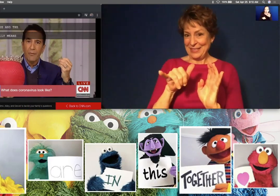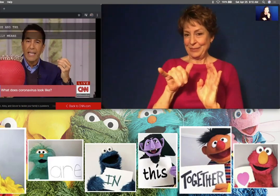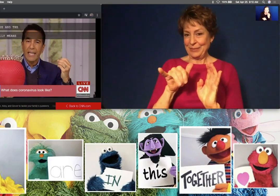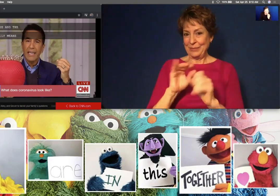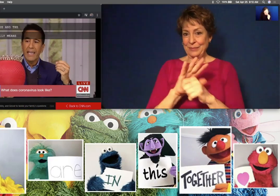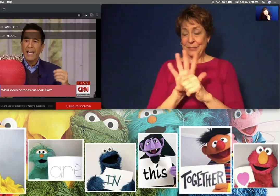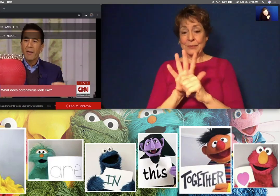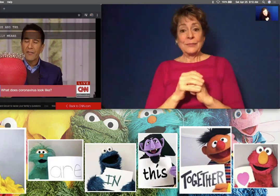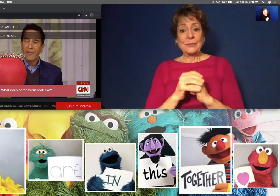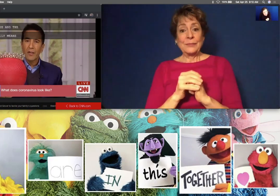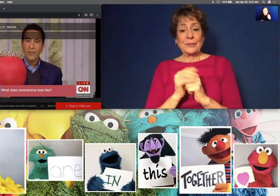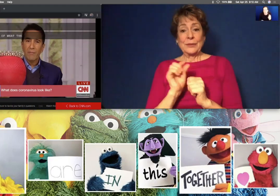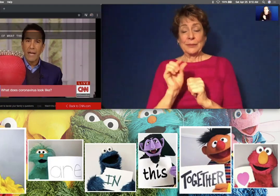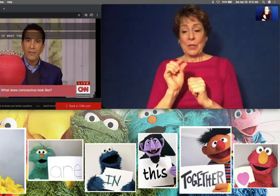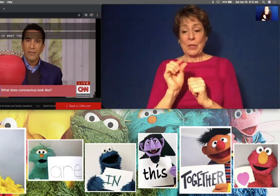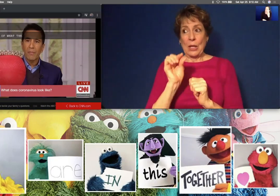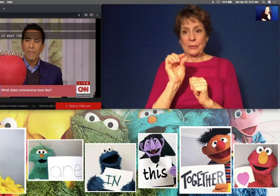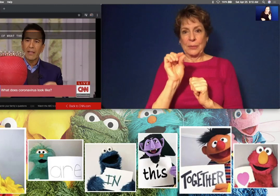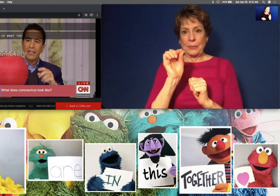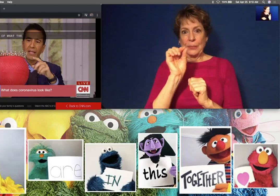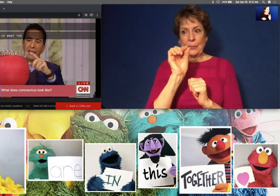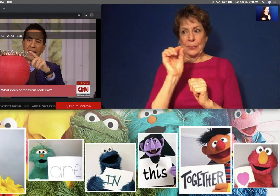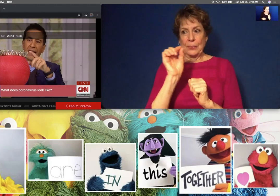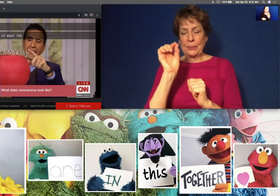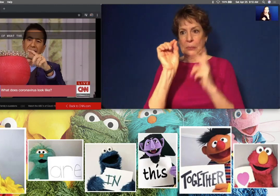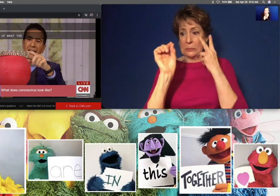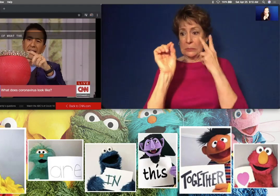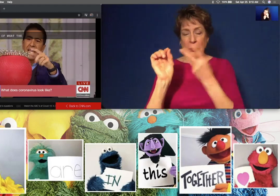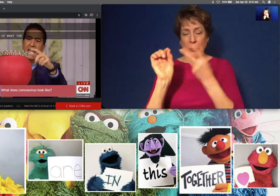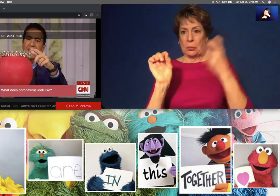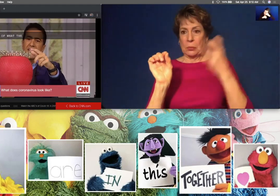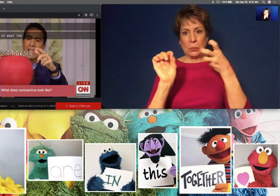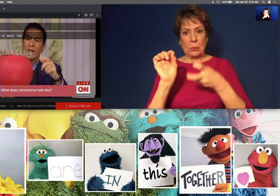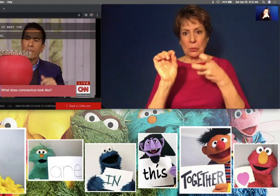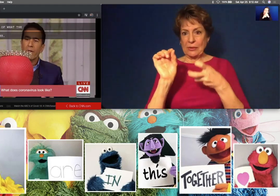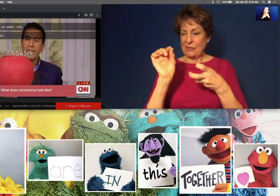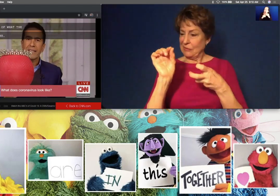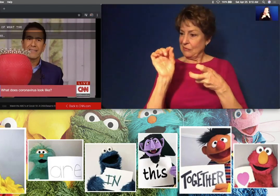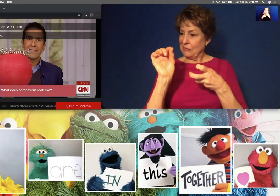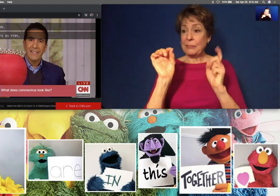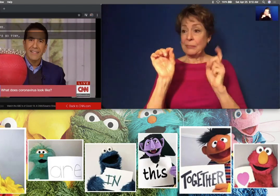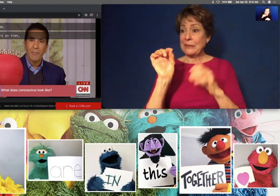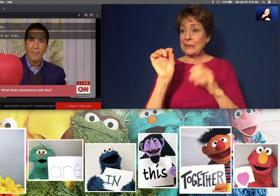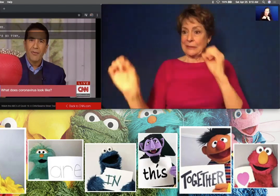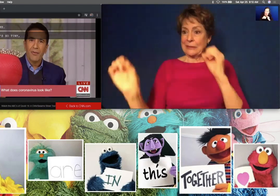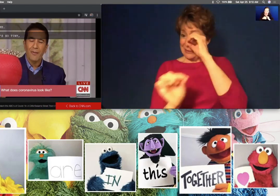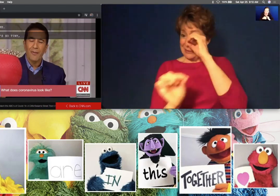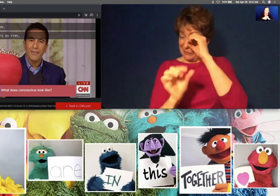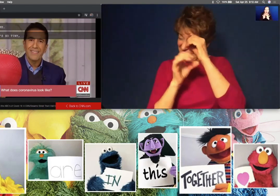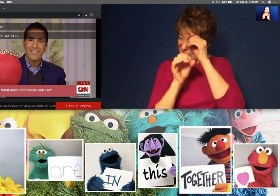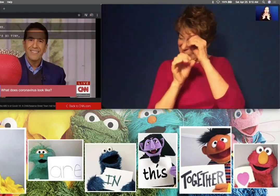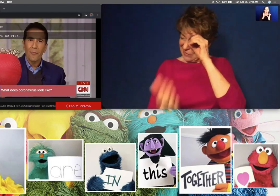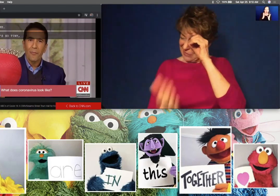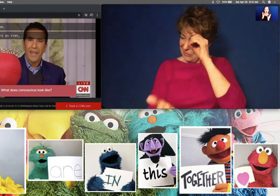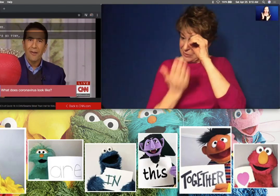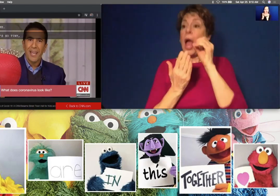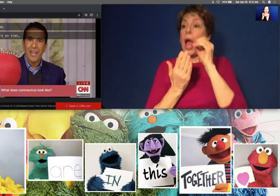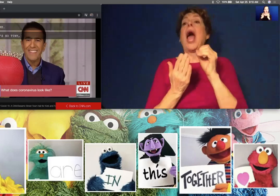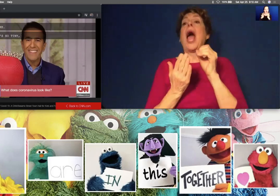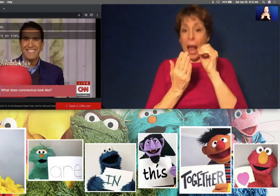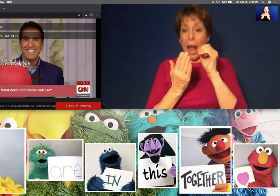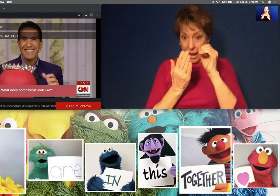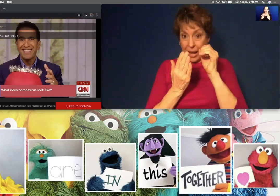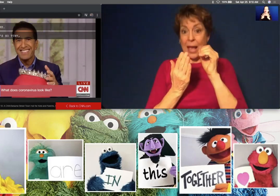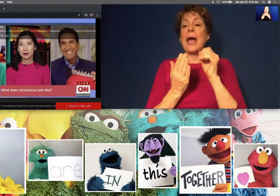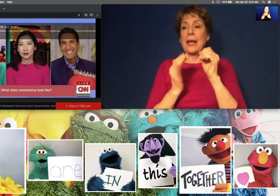the coronavirus looks like. You can't see it. It's invisible. It's so tiny, really. But if you look under a microscope, it might look something like this. And these are the